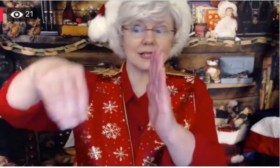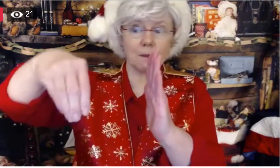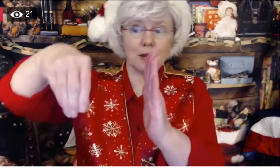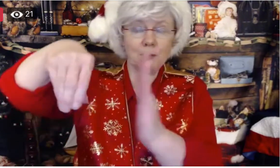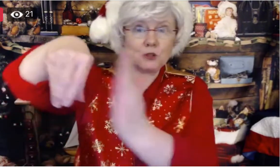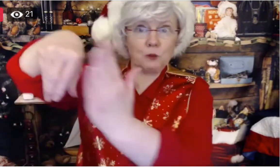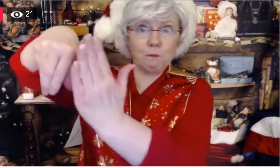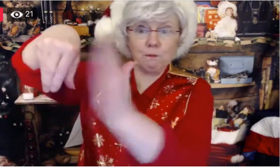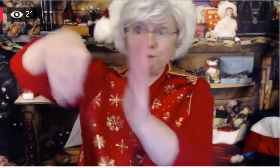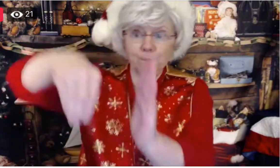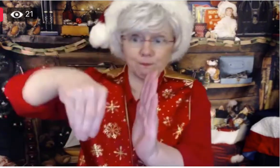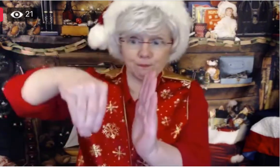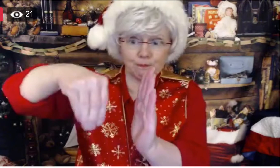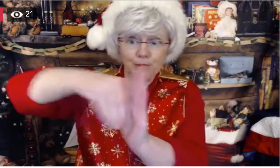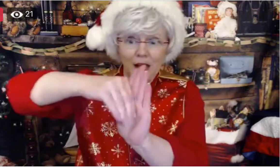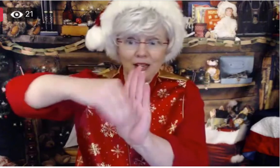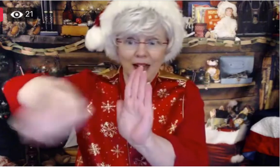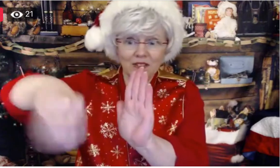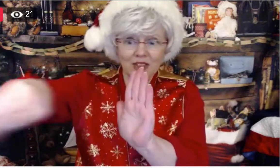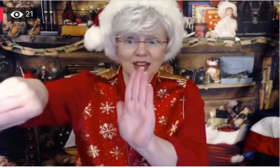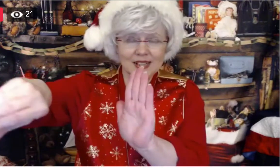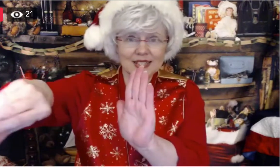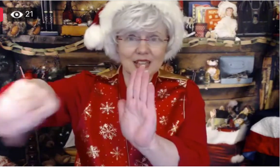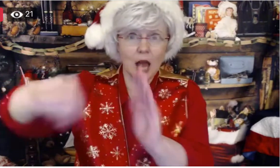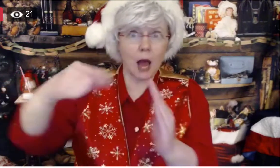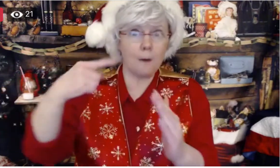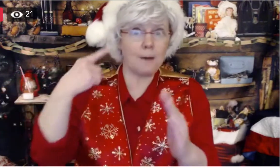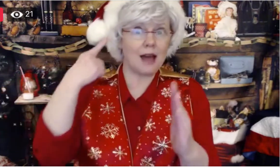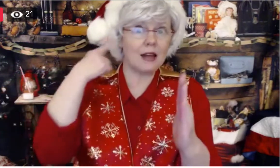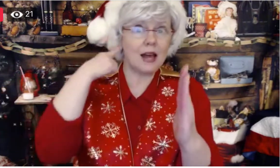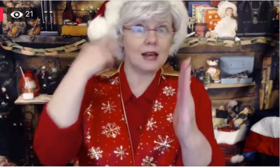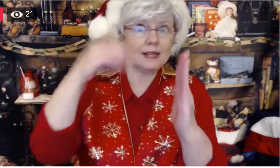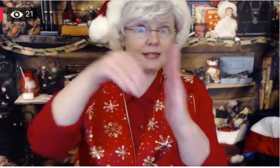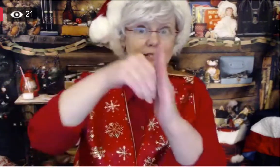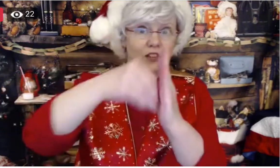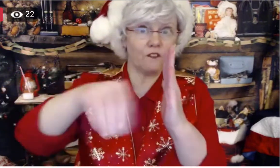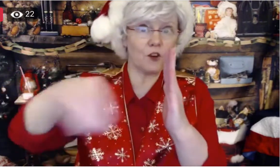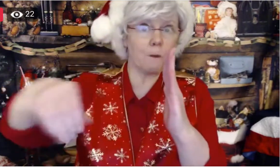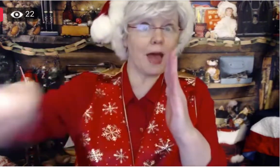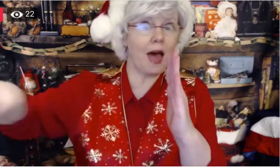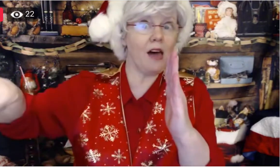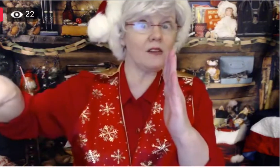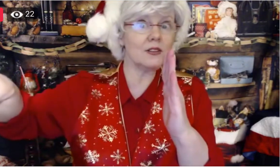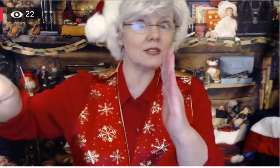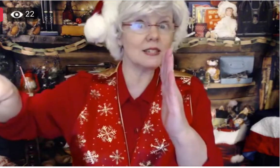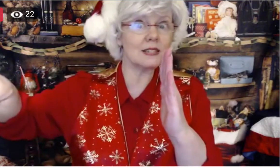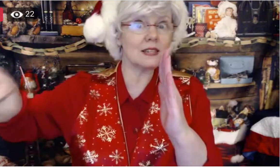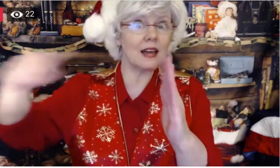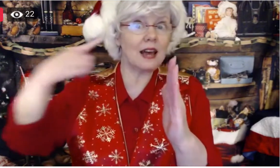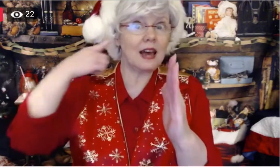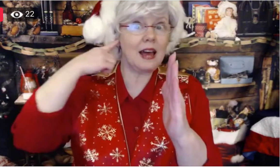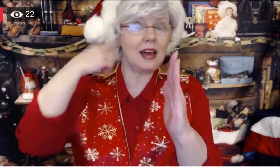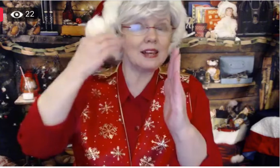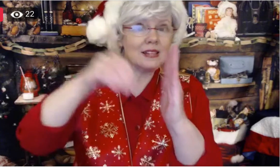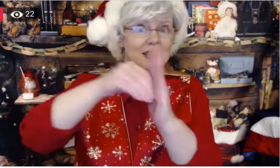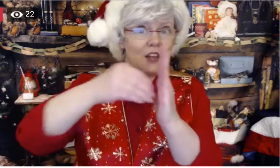some people do bell like this, but silver bells,